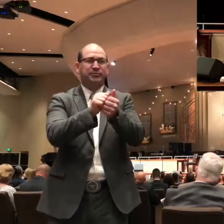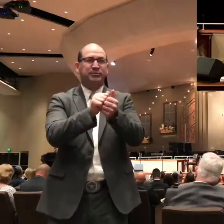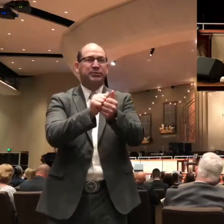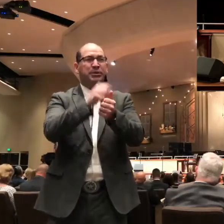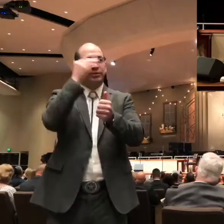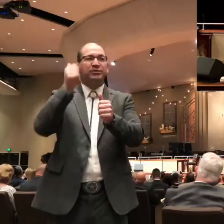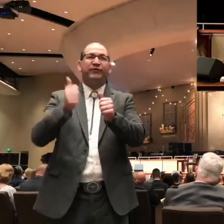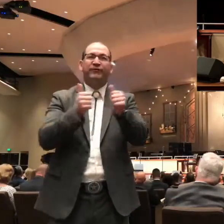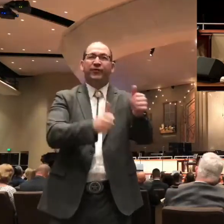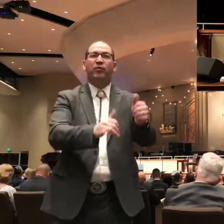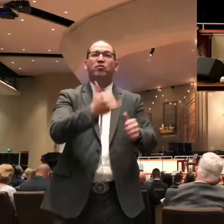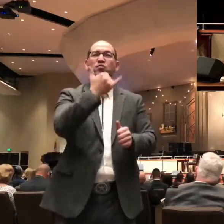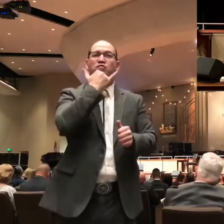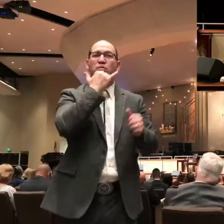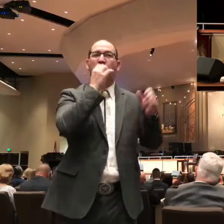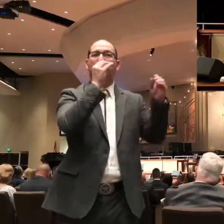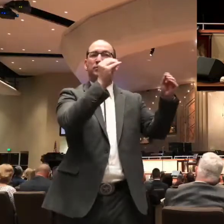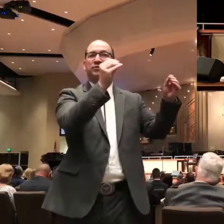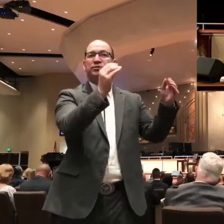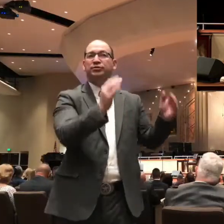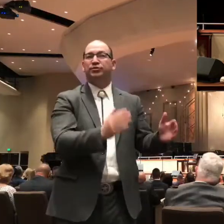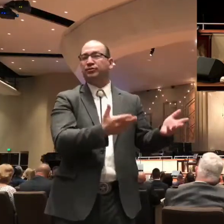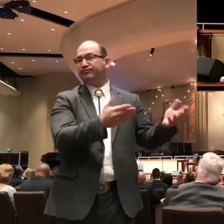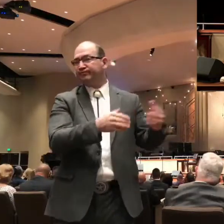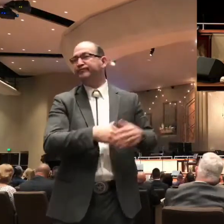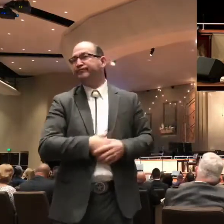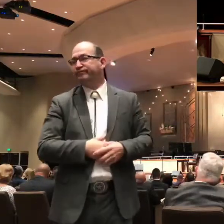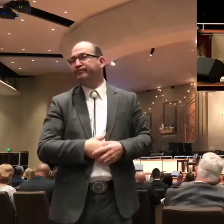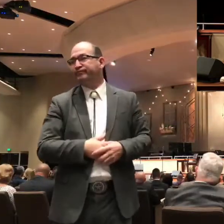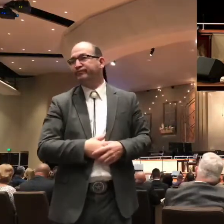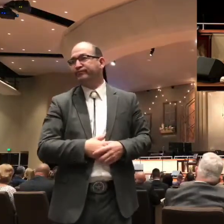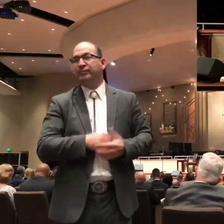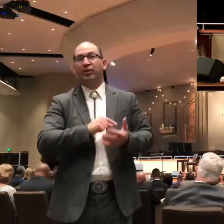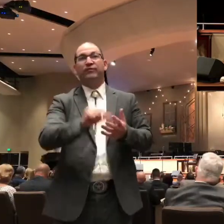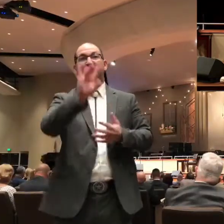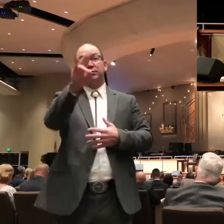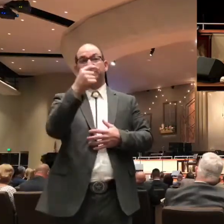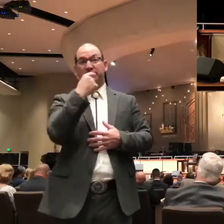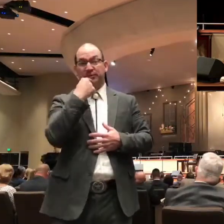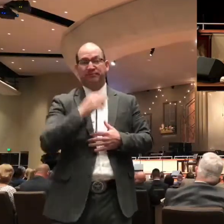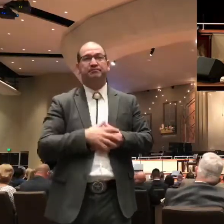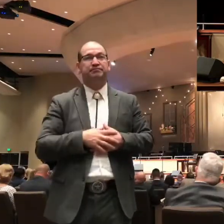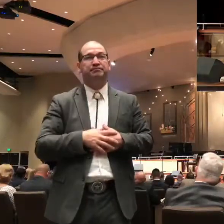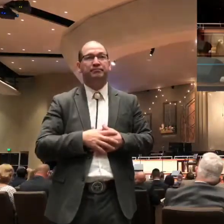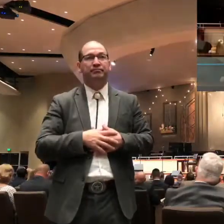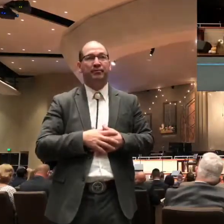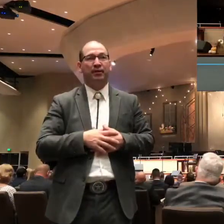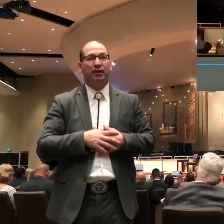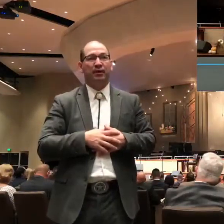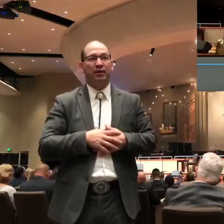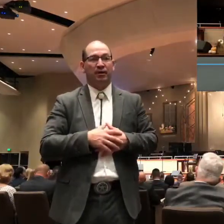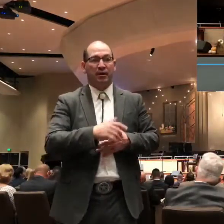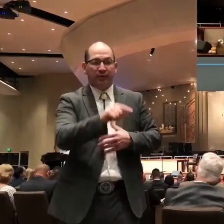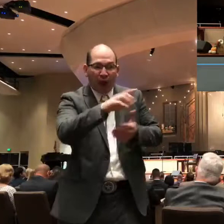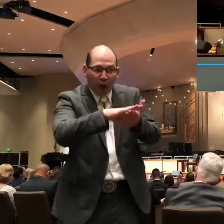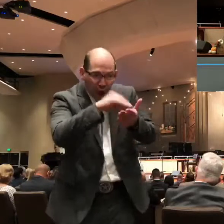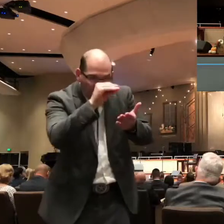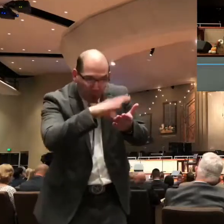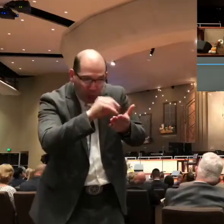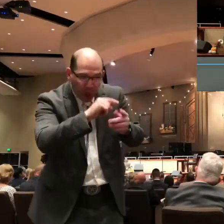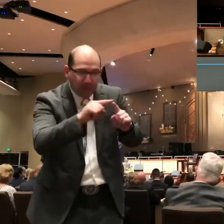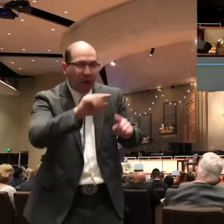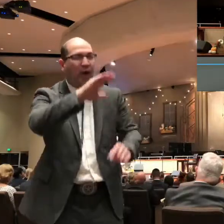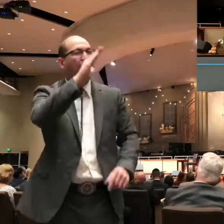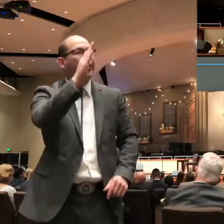only did they mislead these people, but notice what happens here in verse 7. The Bible says, ever learning